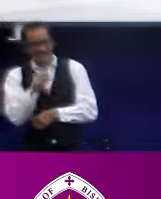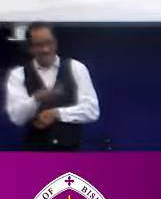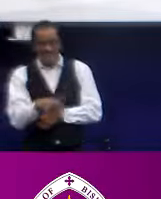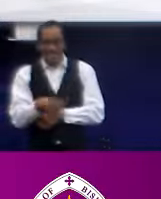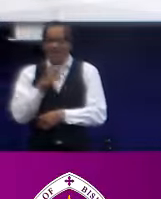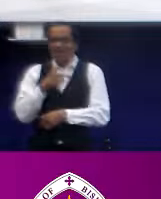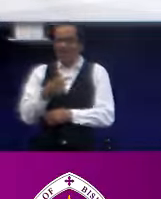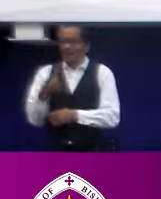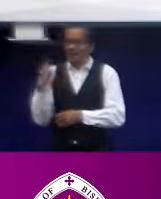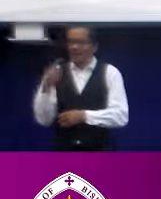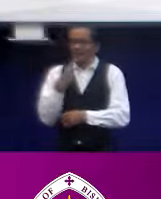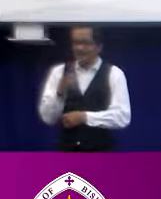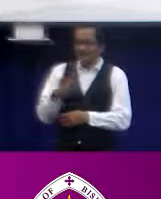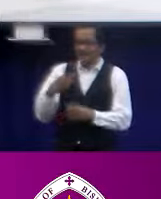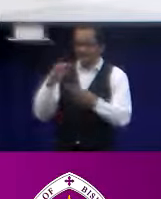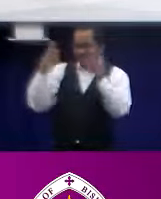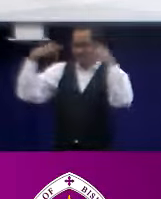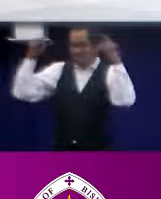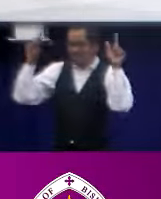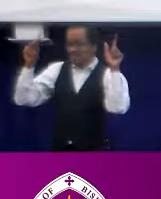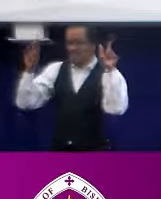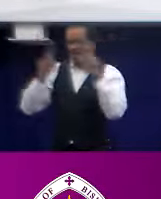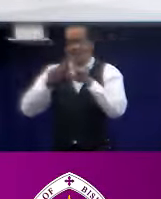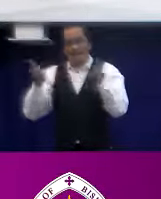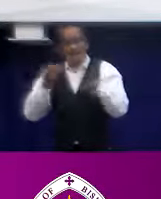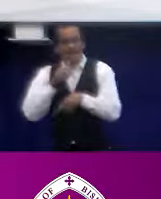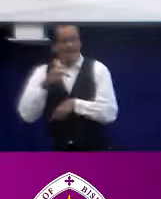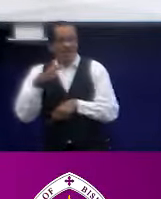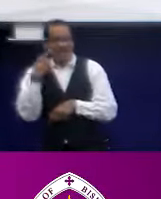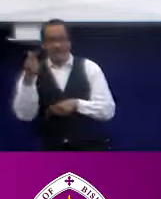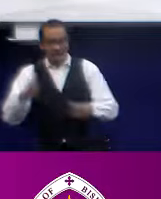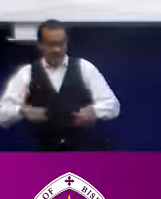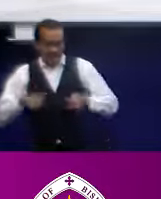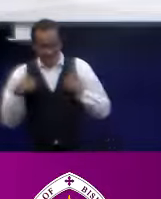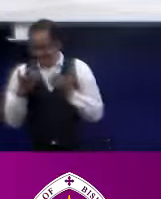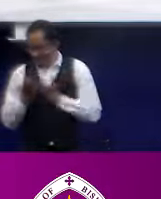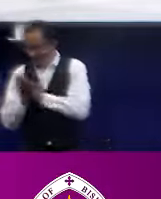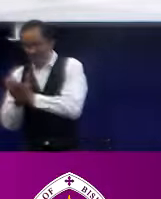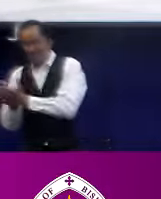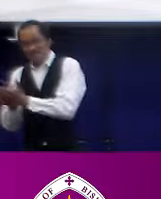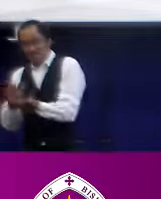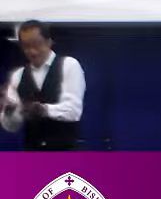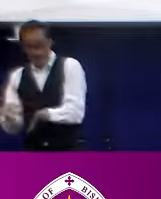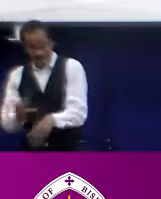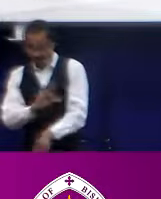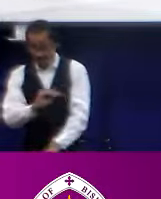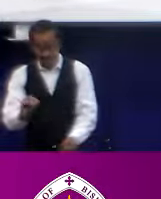tell me I was going to make it there, but not one life on board of this ship will be lost. Yes. Now